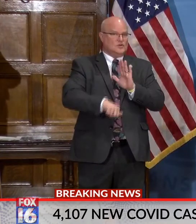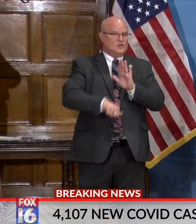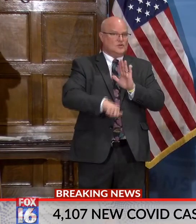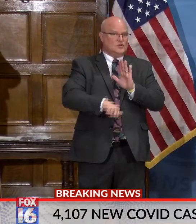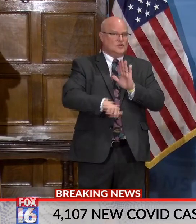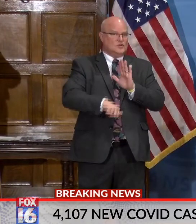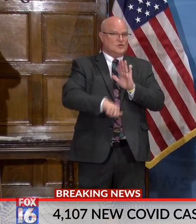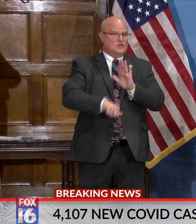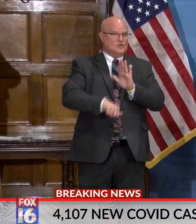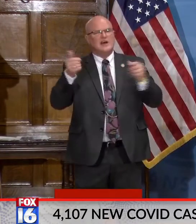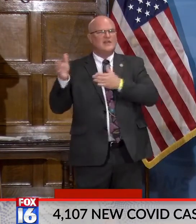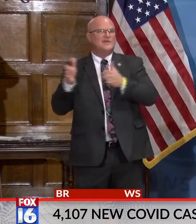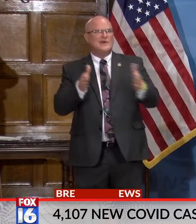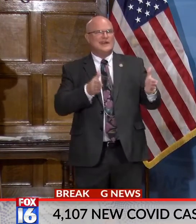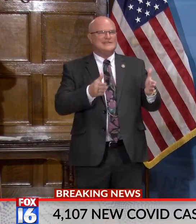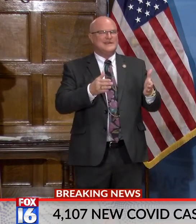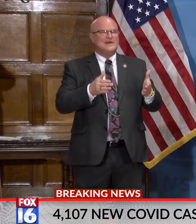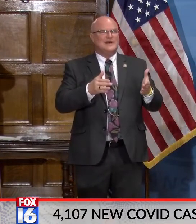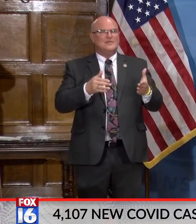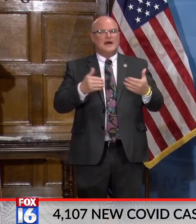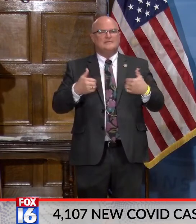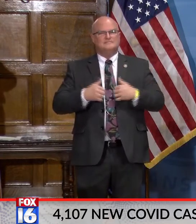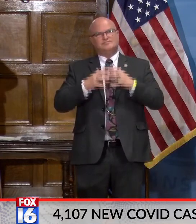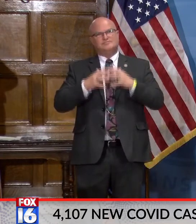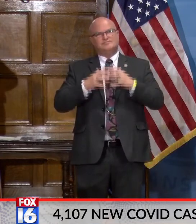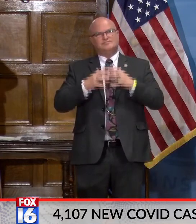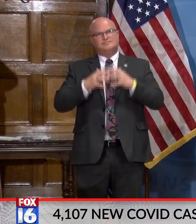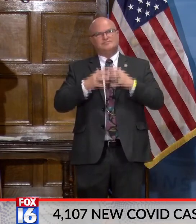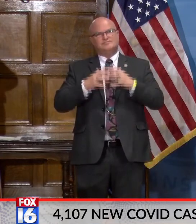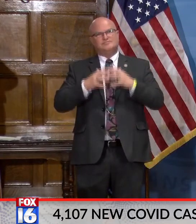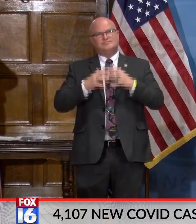accomplish this in other ways by popping up new beds that weren't available.